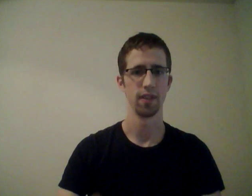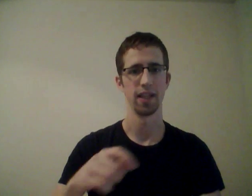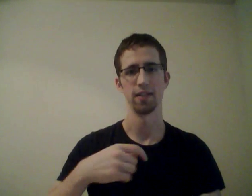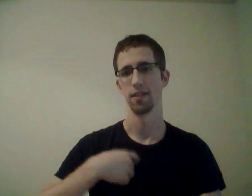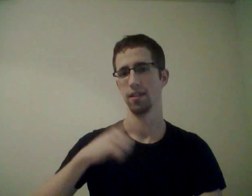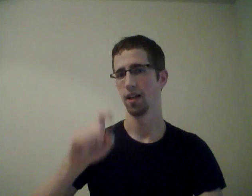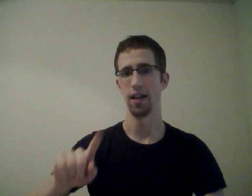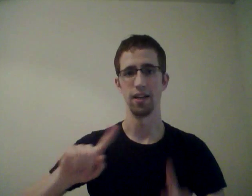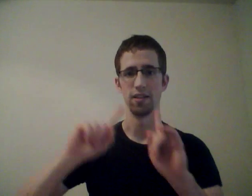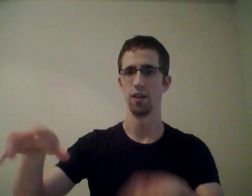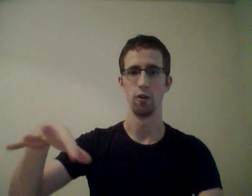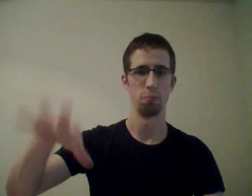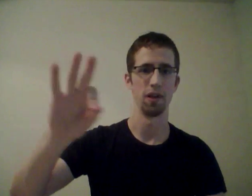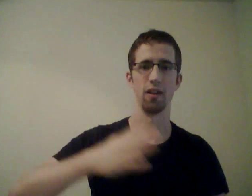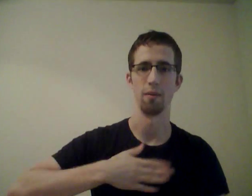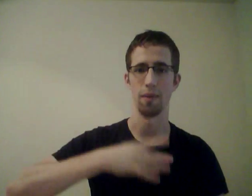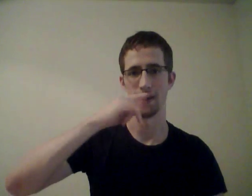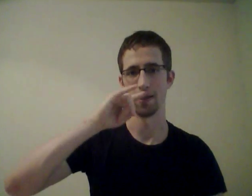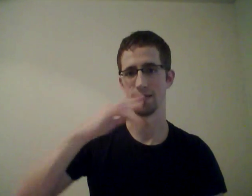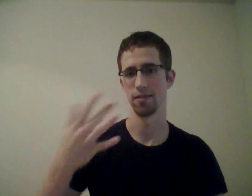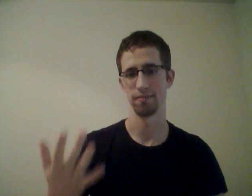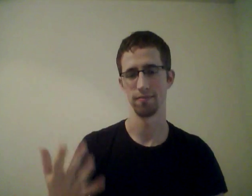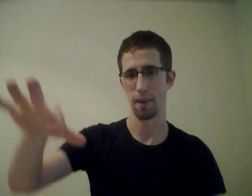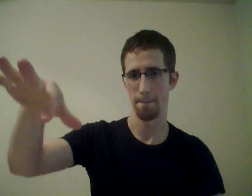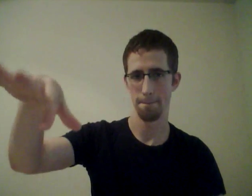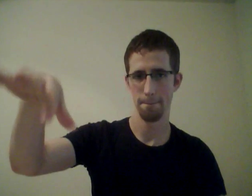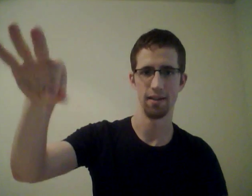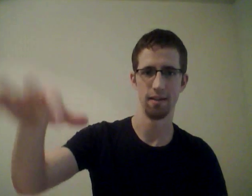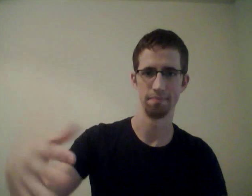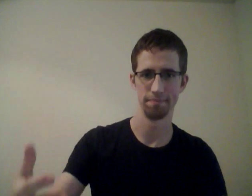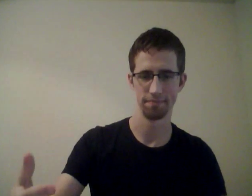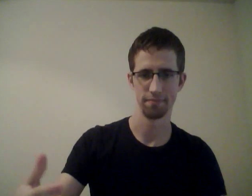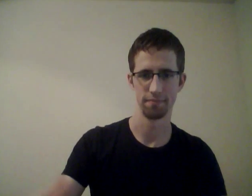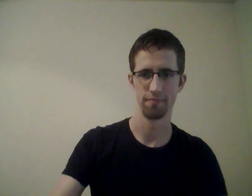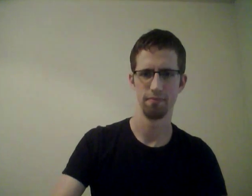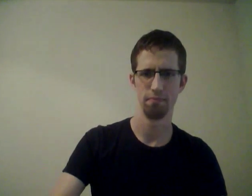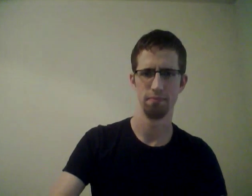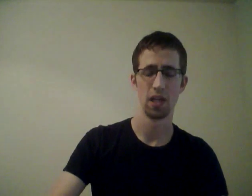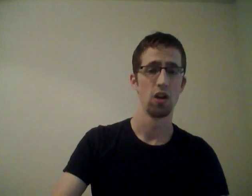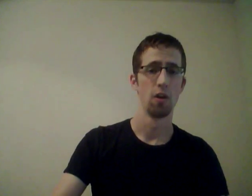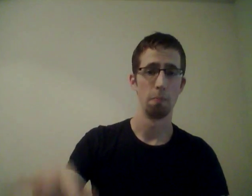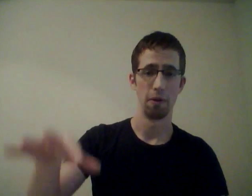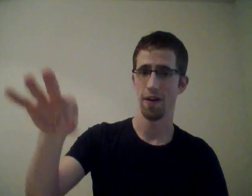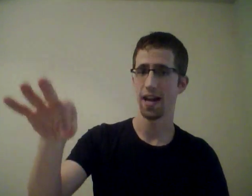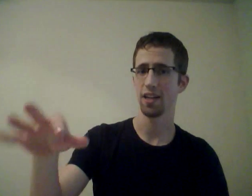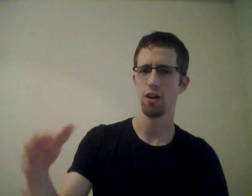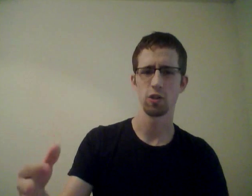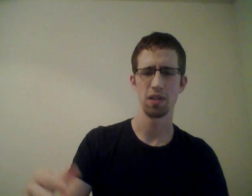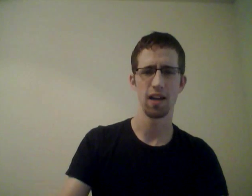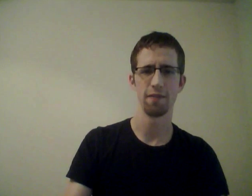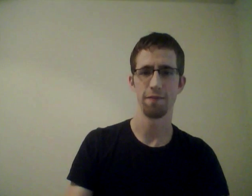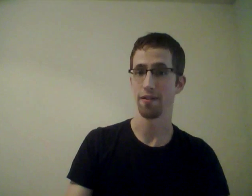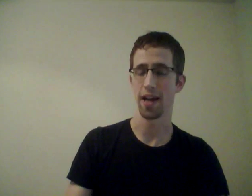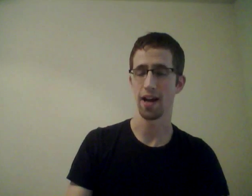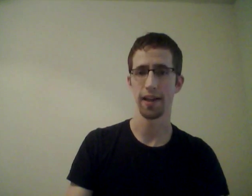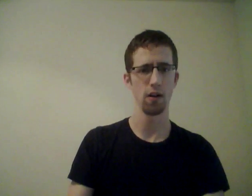Like, I need to go pick up my kids. Pick up. But find can also be kind of found out, like, oh